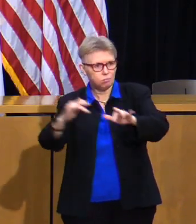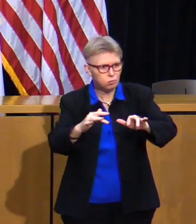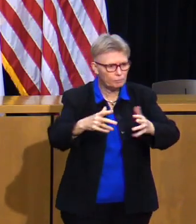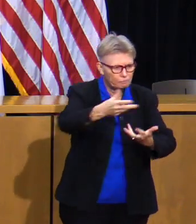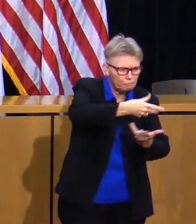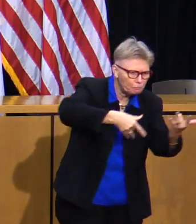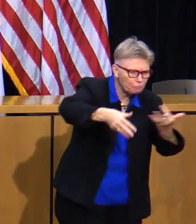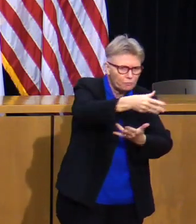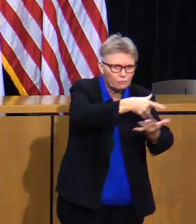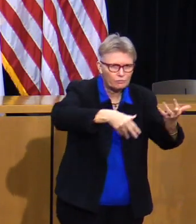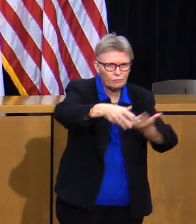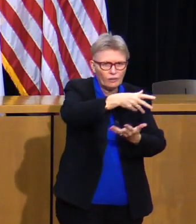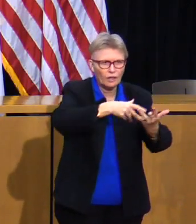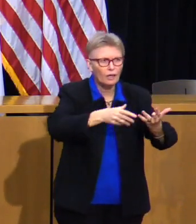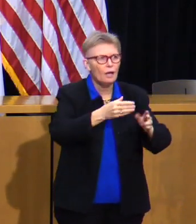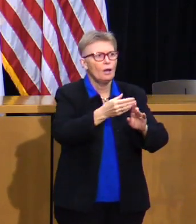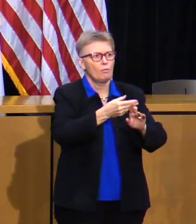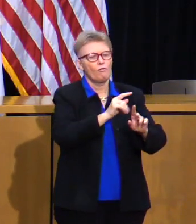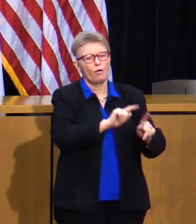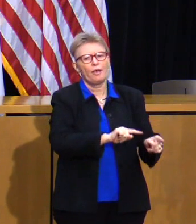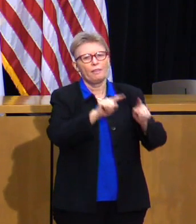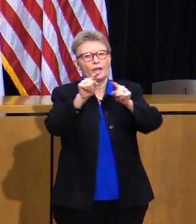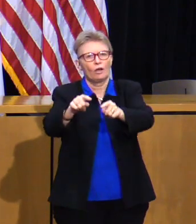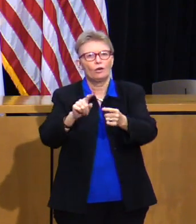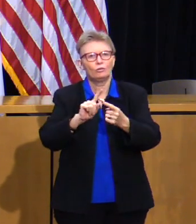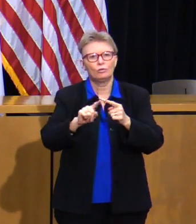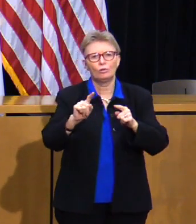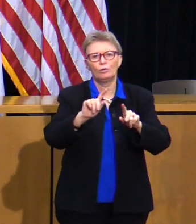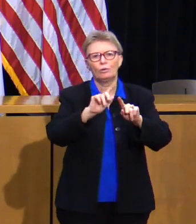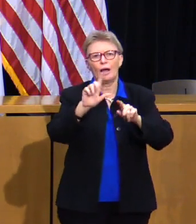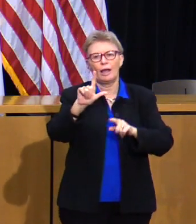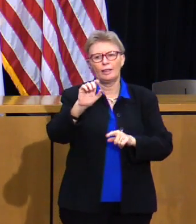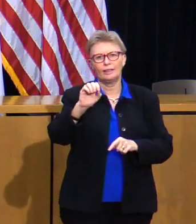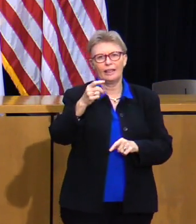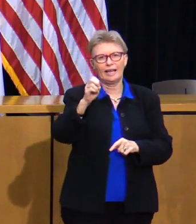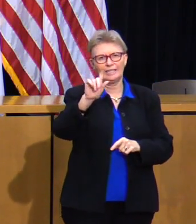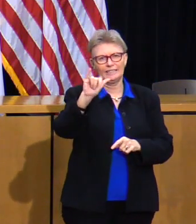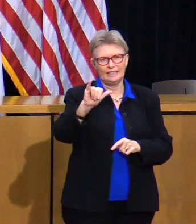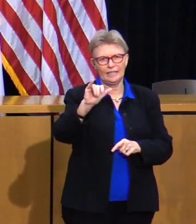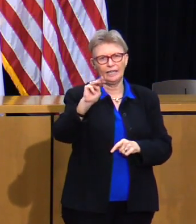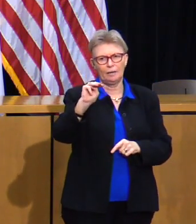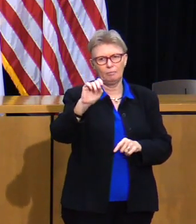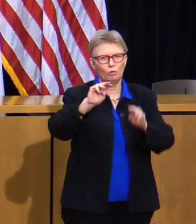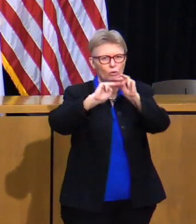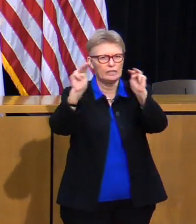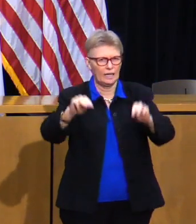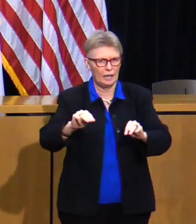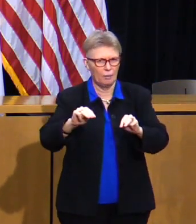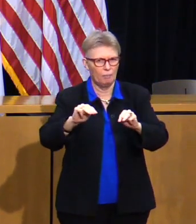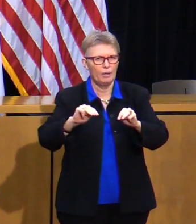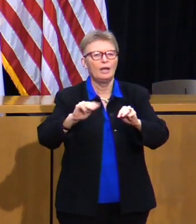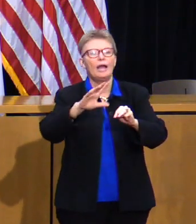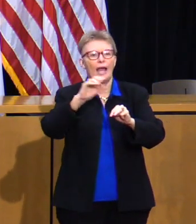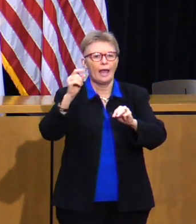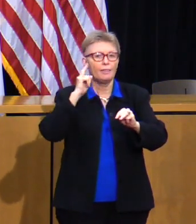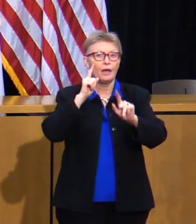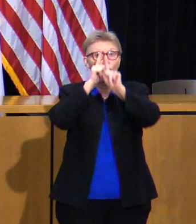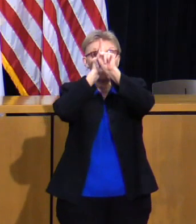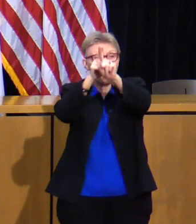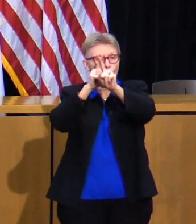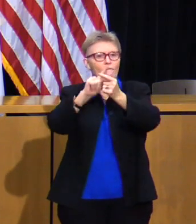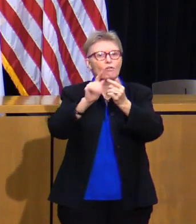reception prior to visiting the Equal Justice Initiative's Legacy Museum and National Memorial for Peace and